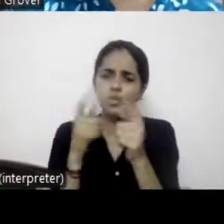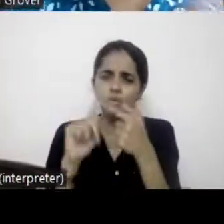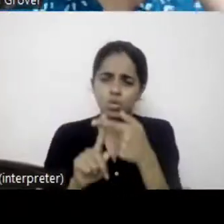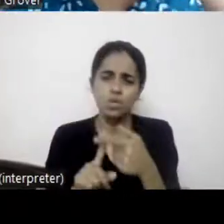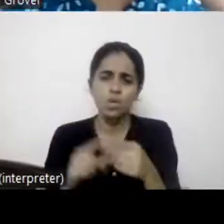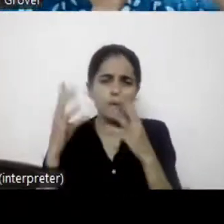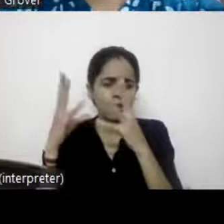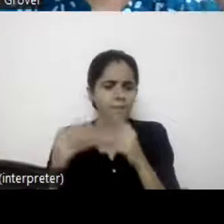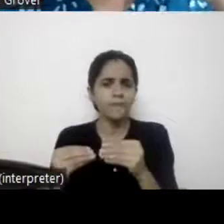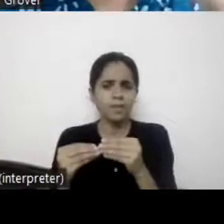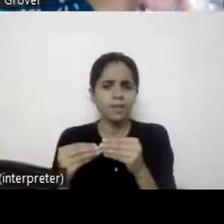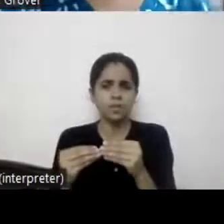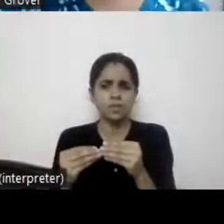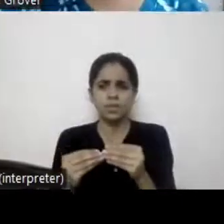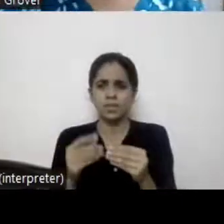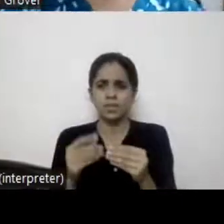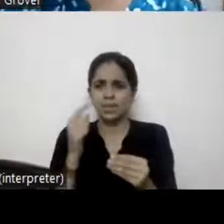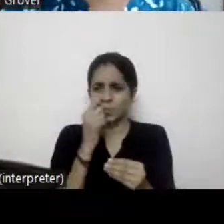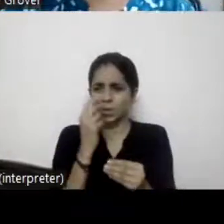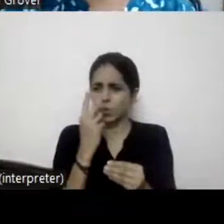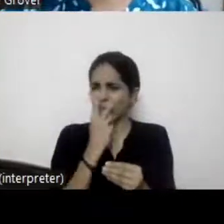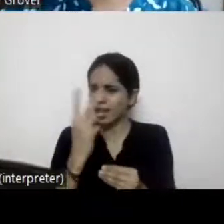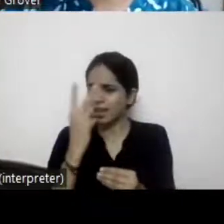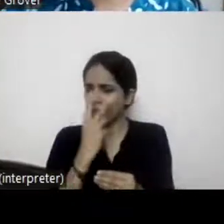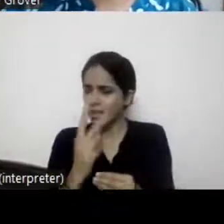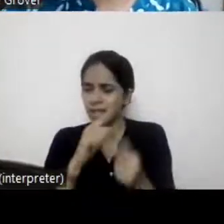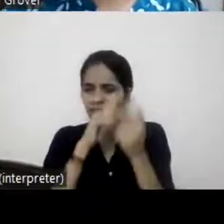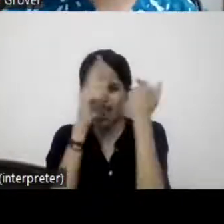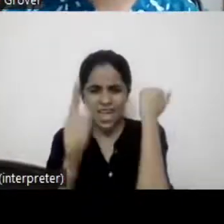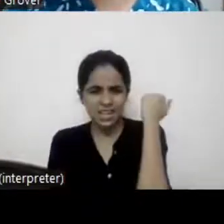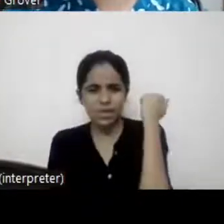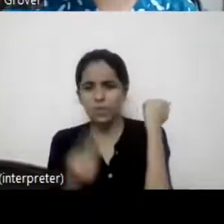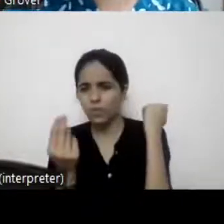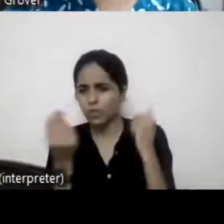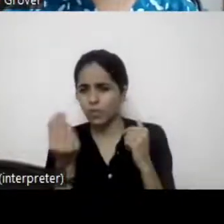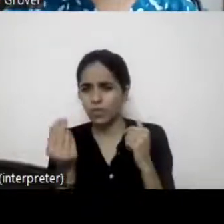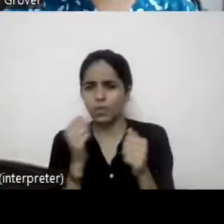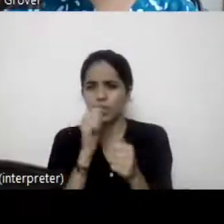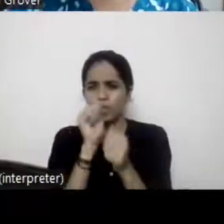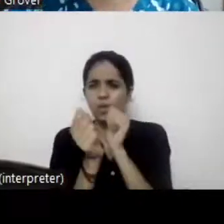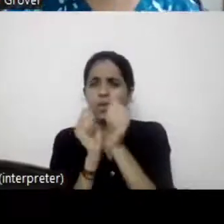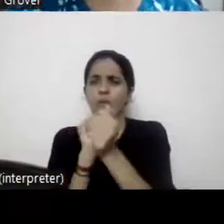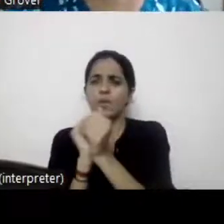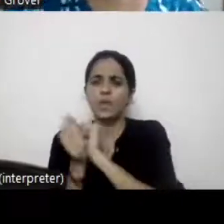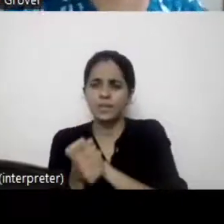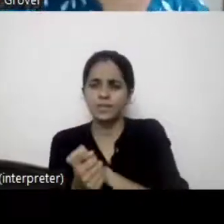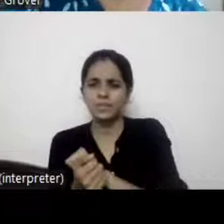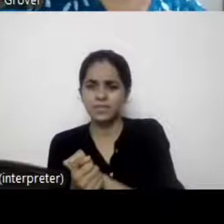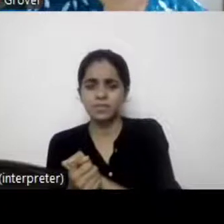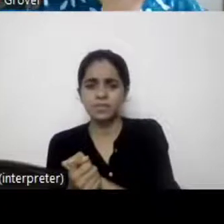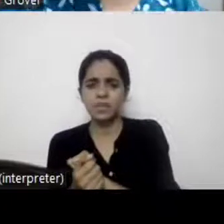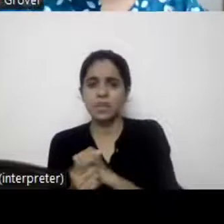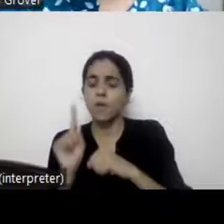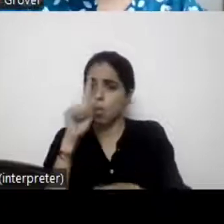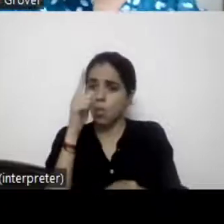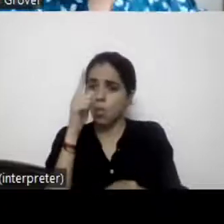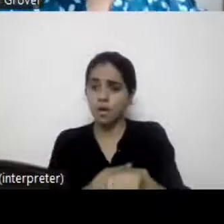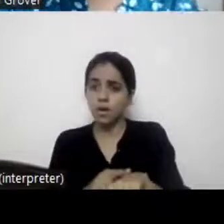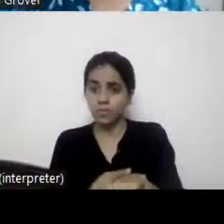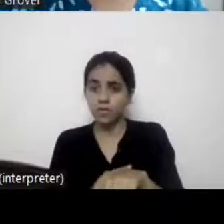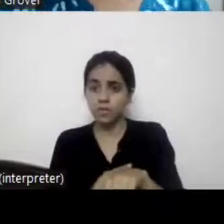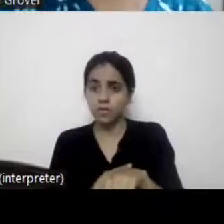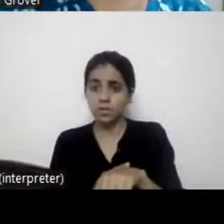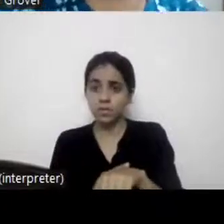would not see women getting cured toward the end. So Nana is the film where for the first time